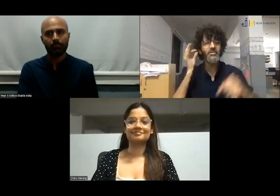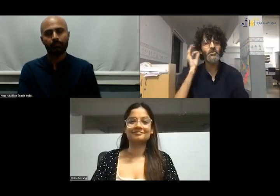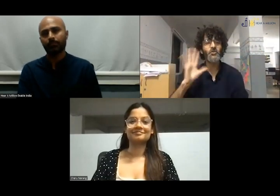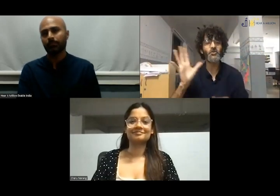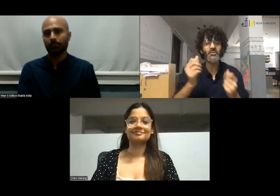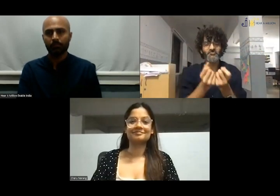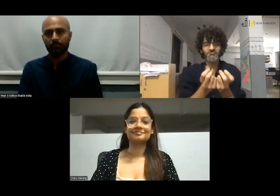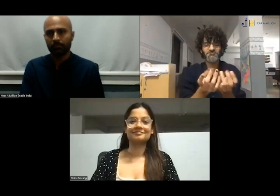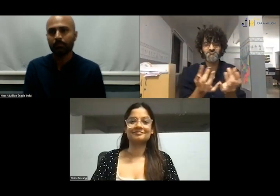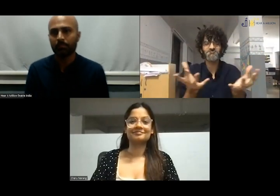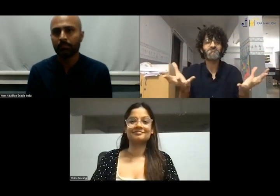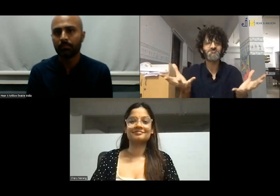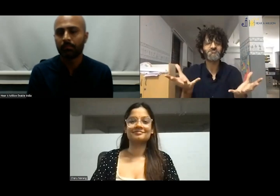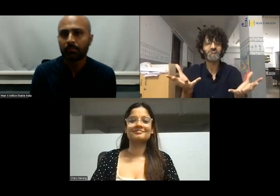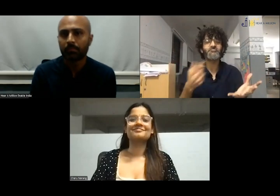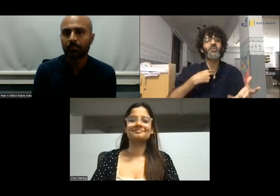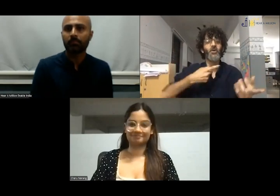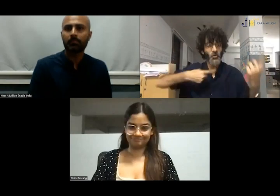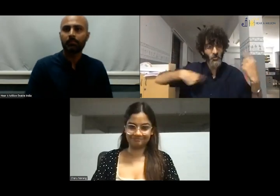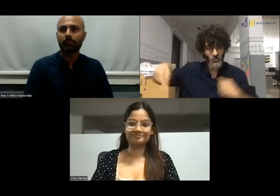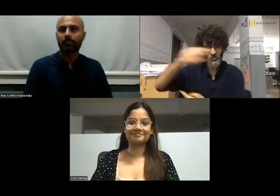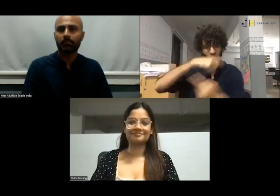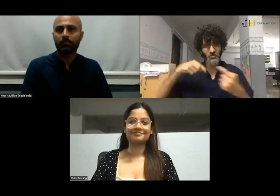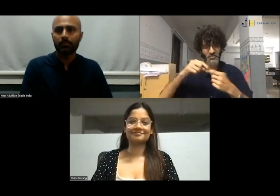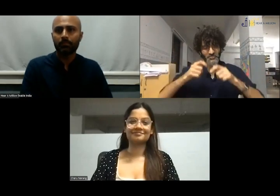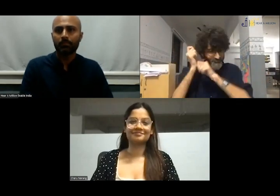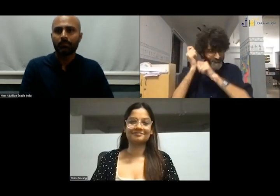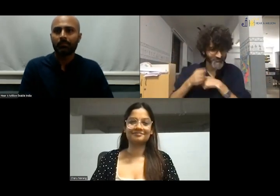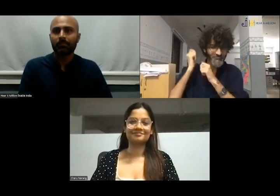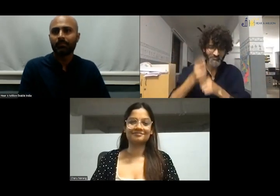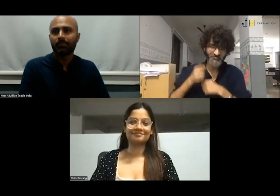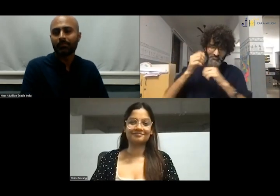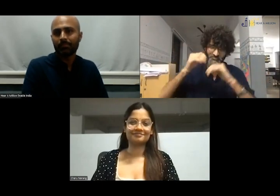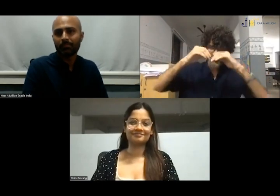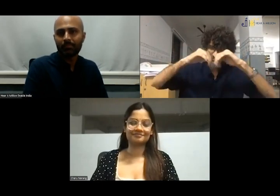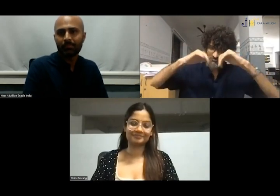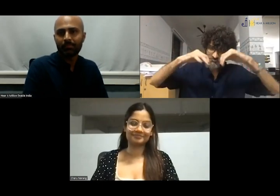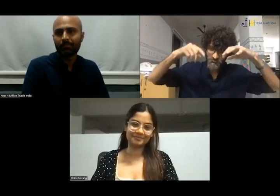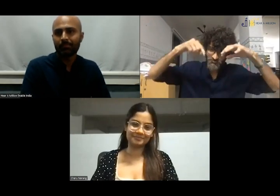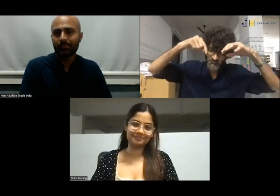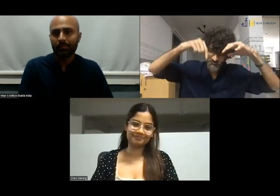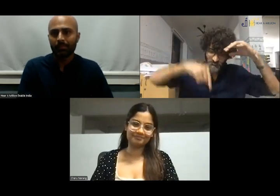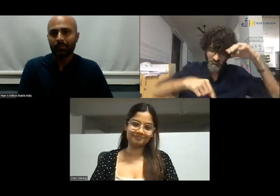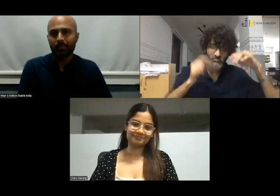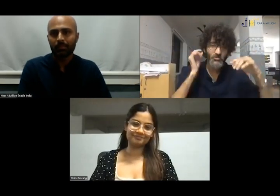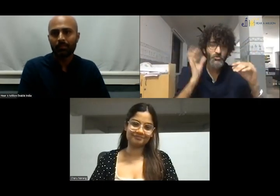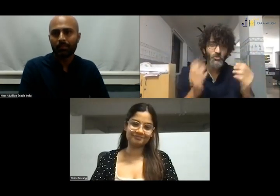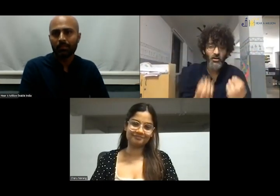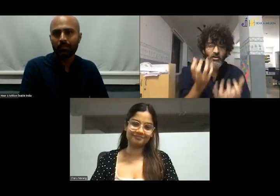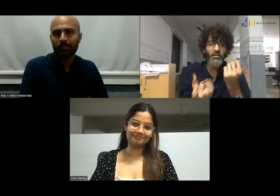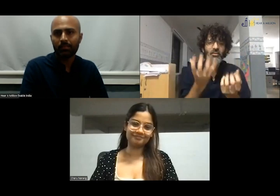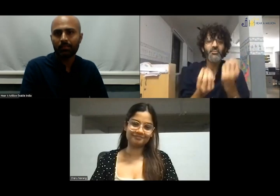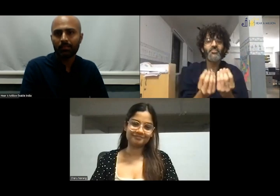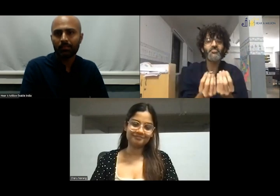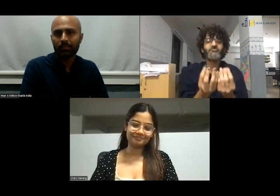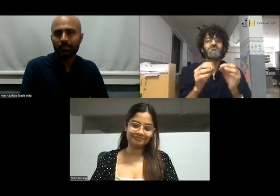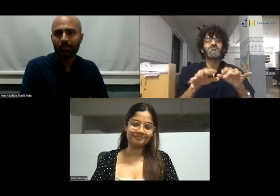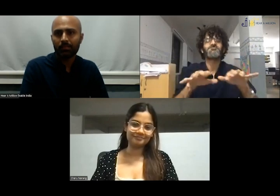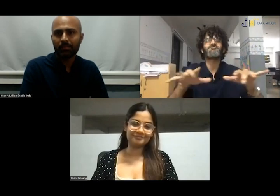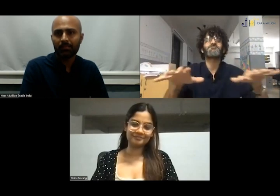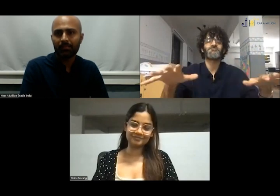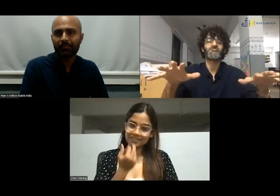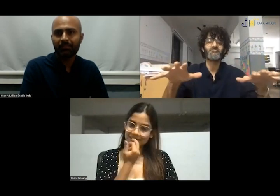It was deep down in the sea, around so many pebbles and stones over there in the sea.